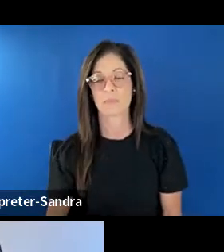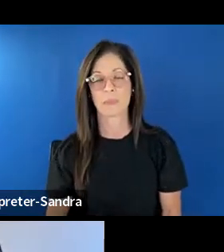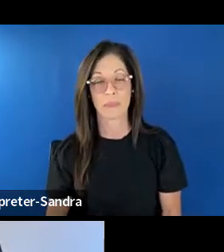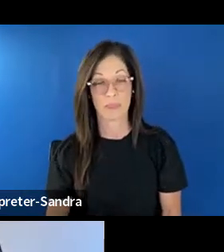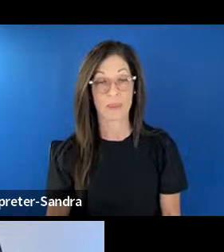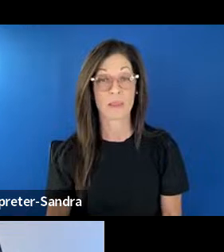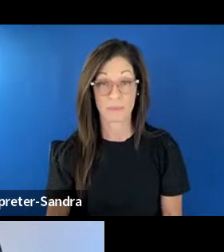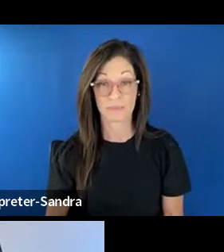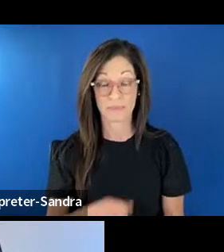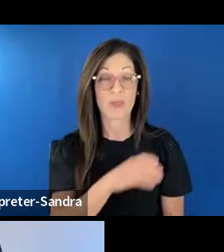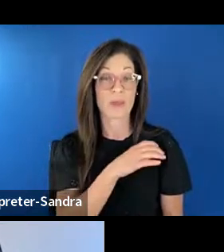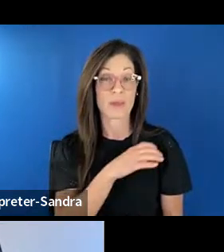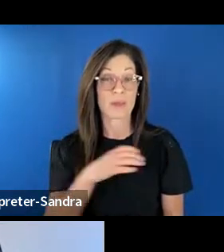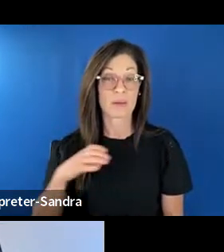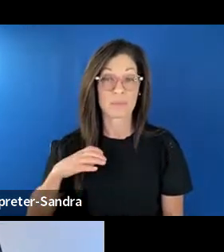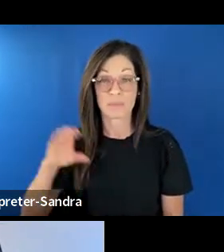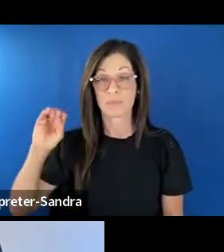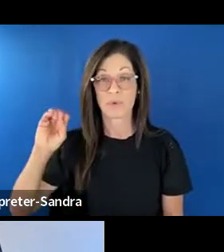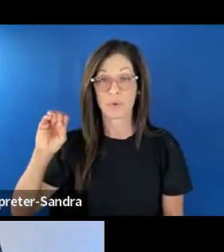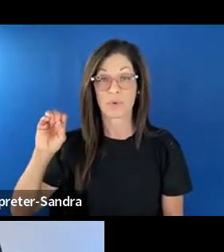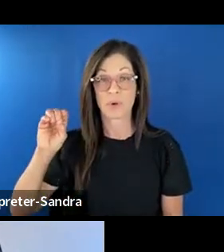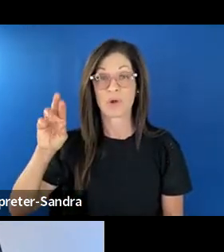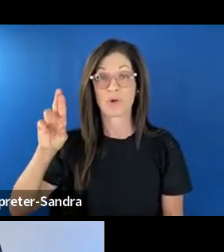Okay. Commissioner O'Rourke?